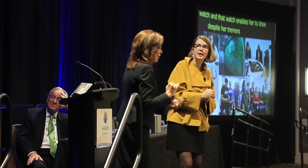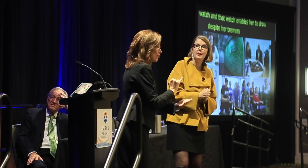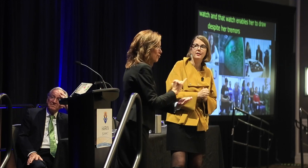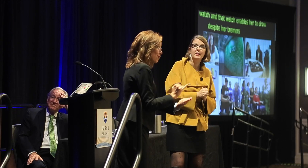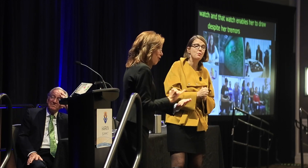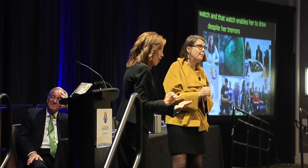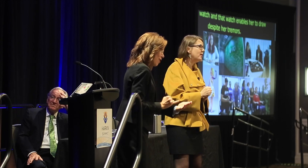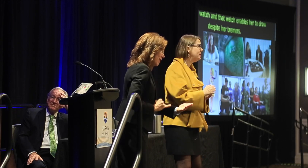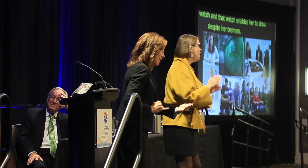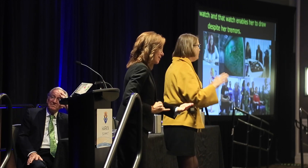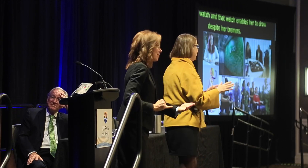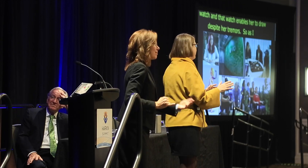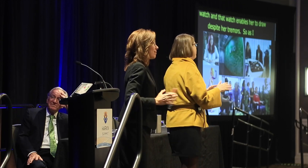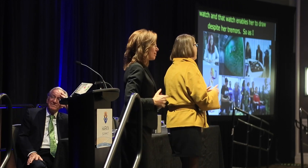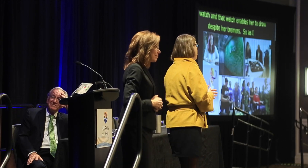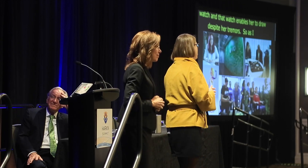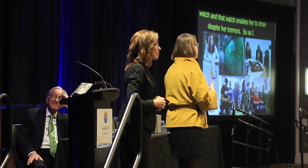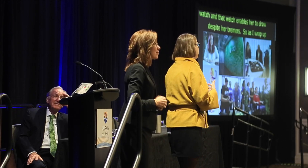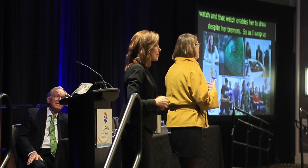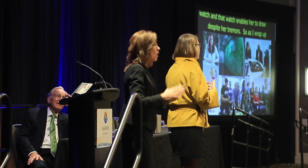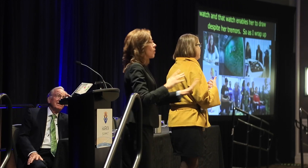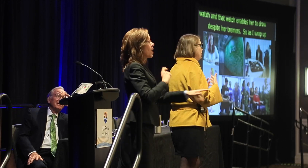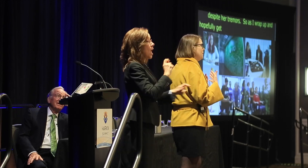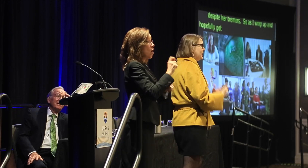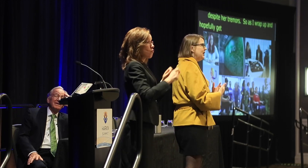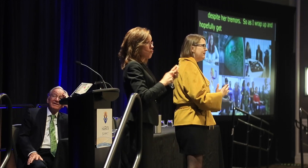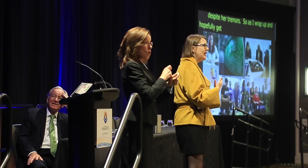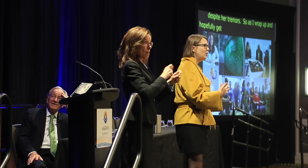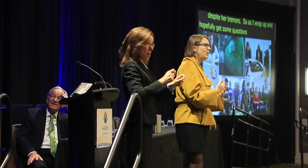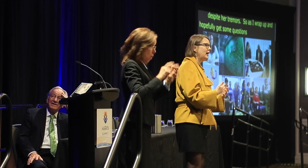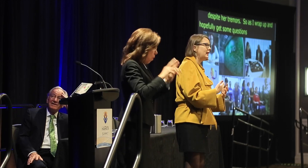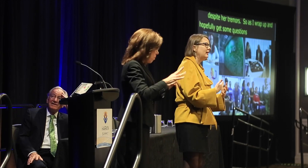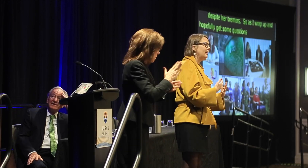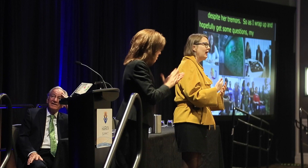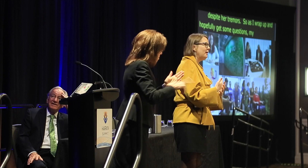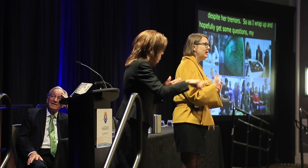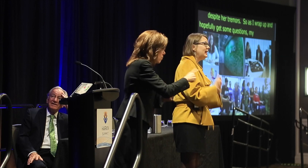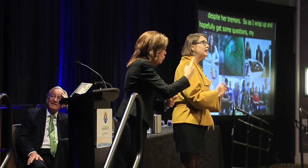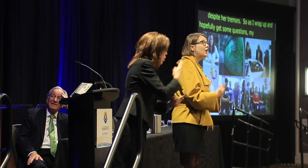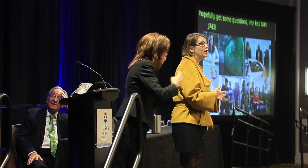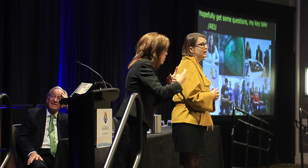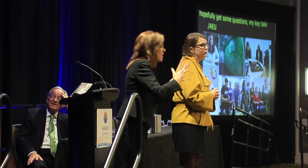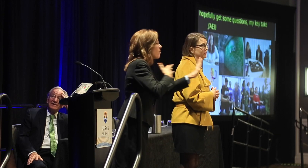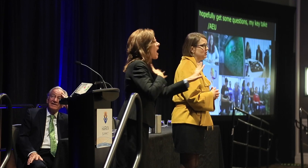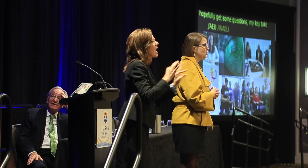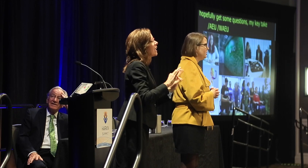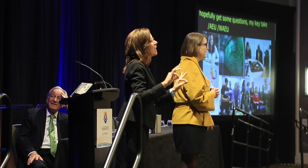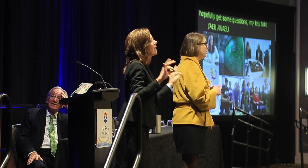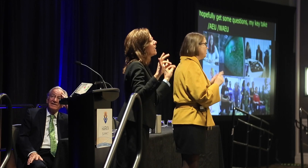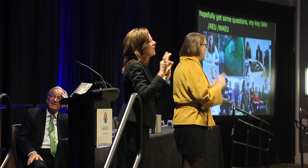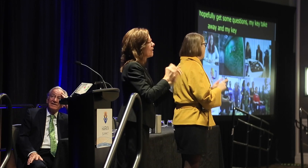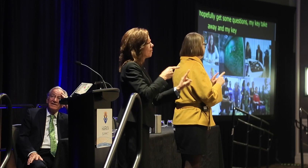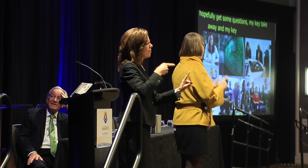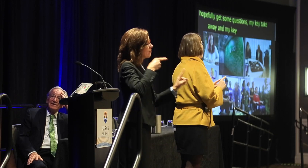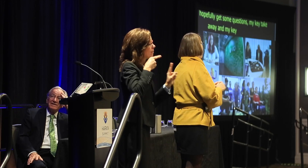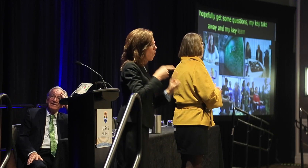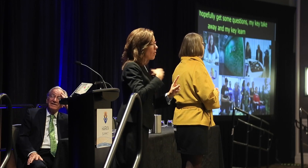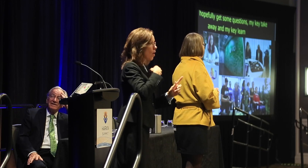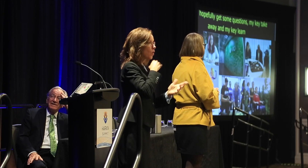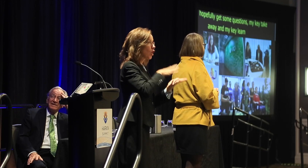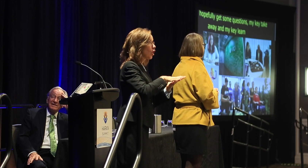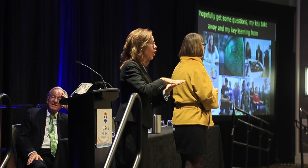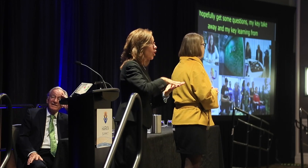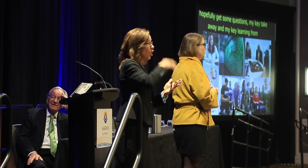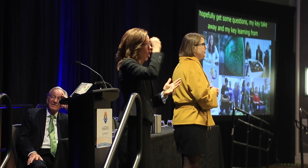So as I wrap up and hopefully get some questions, my key takeaway and my key learning from this journey so